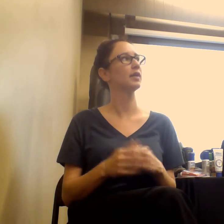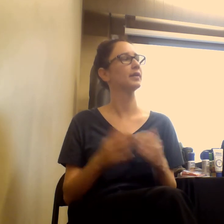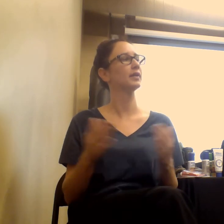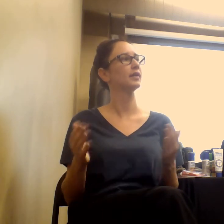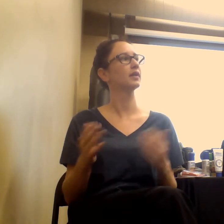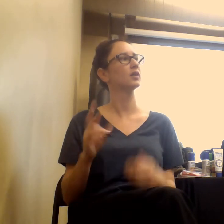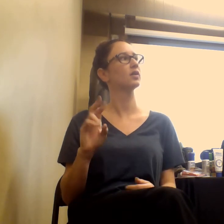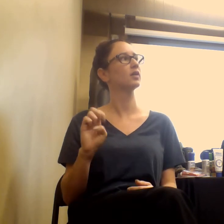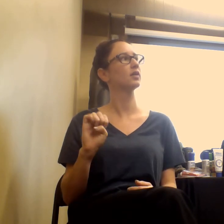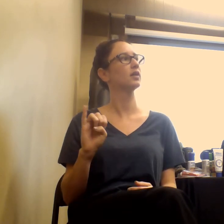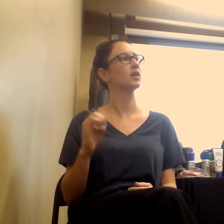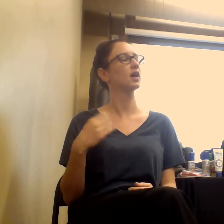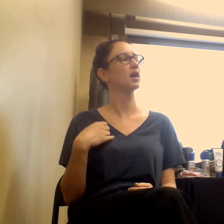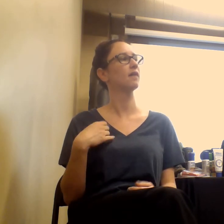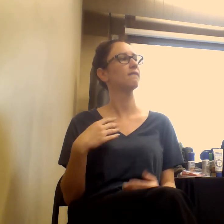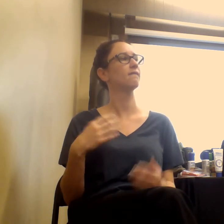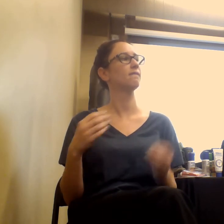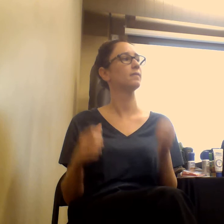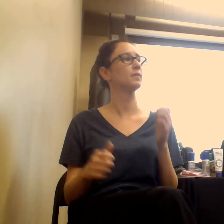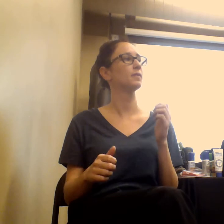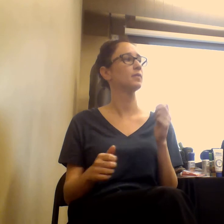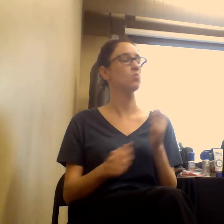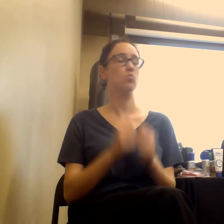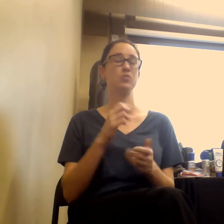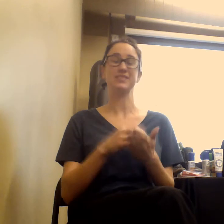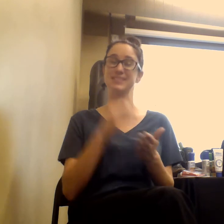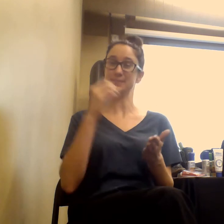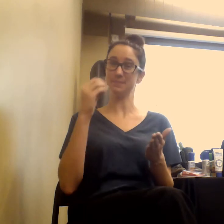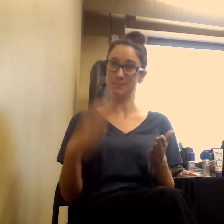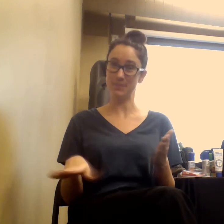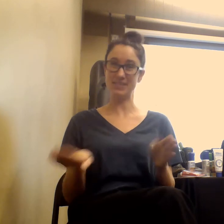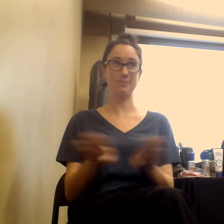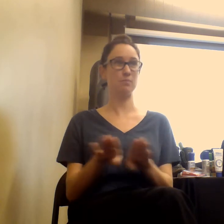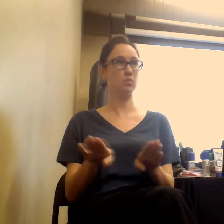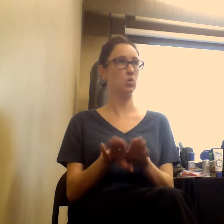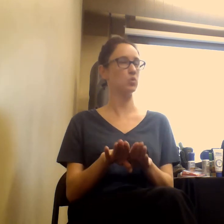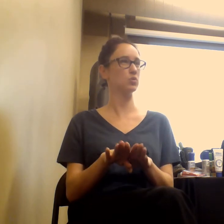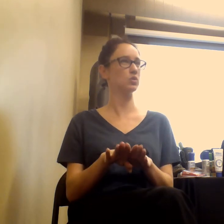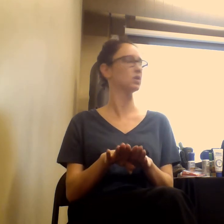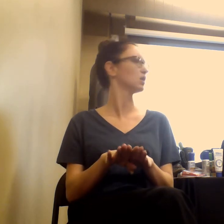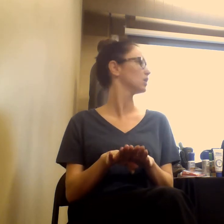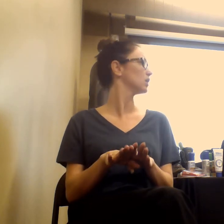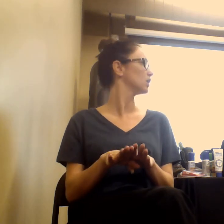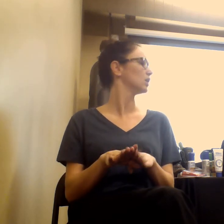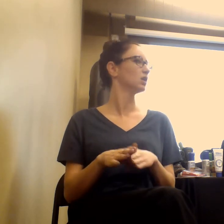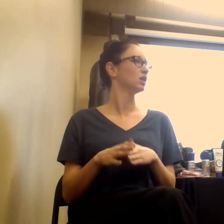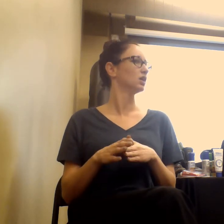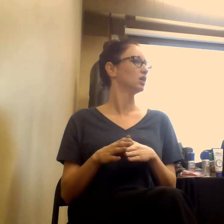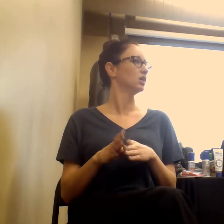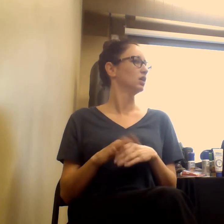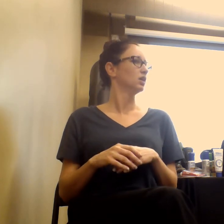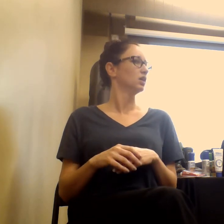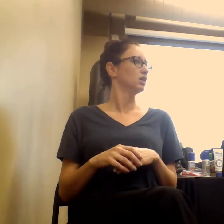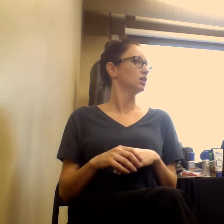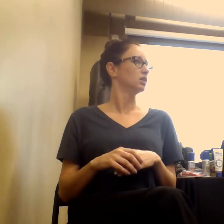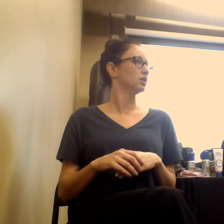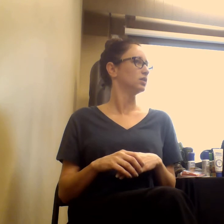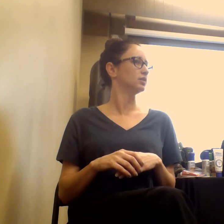because every once in a while we get mountaineering boots in. So it's so stiff, I'm not going to get it out. If you look at the,